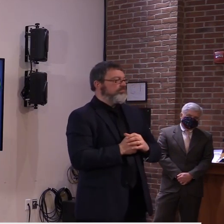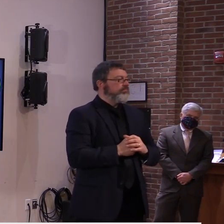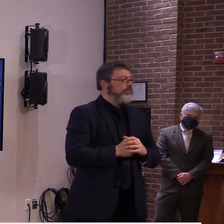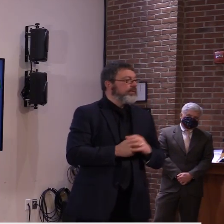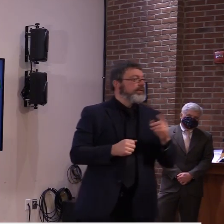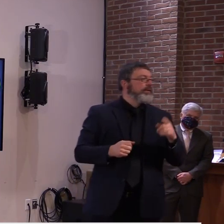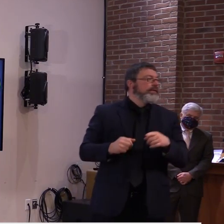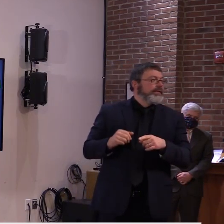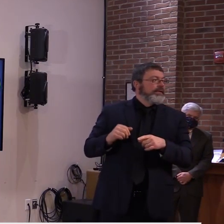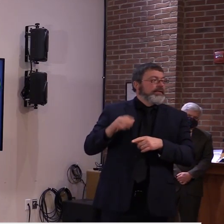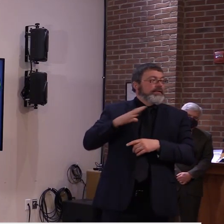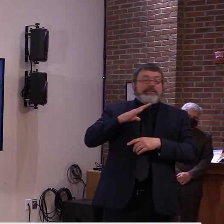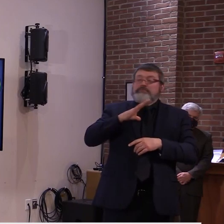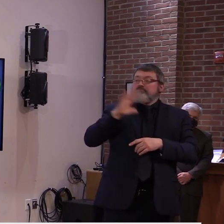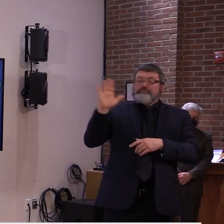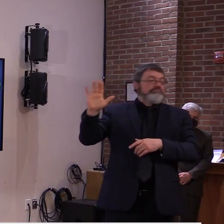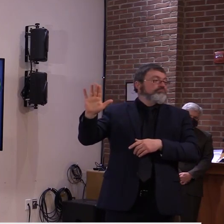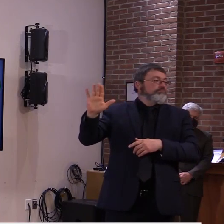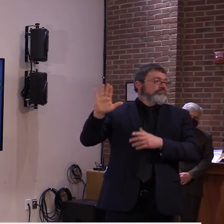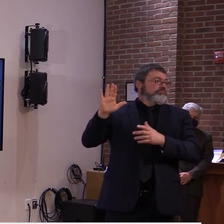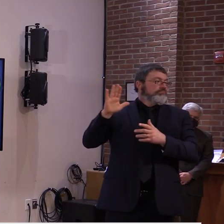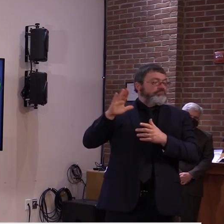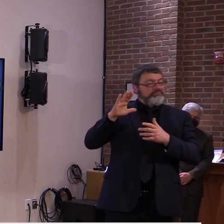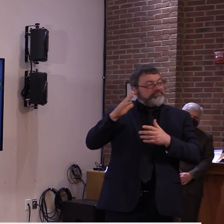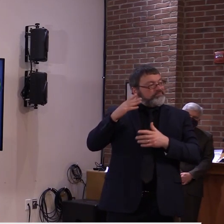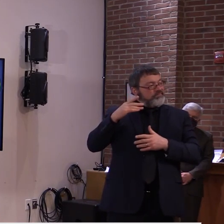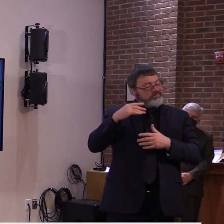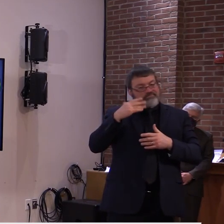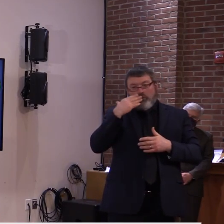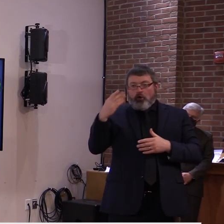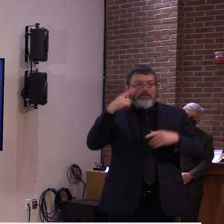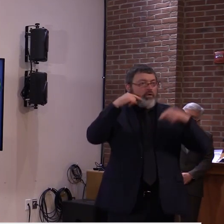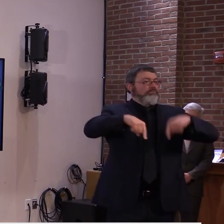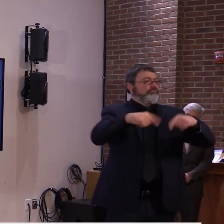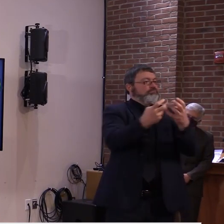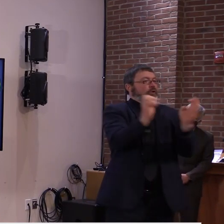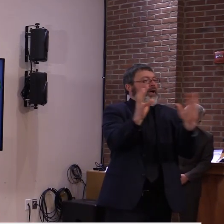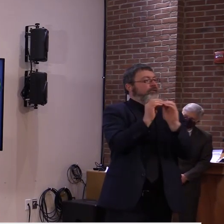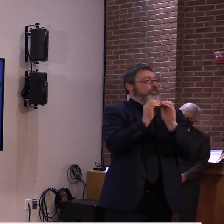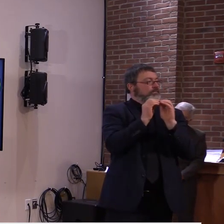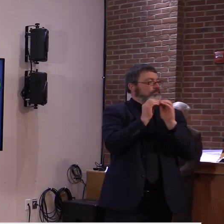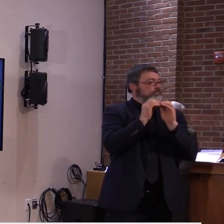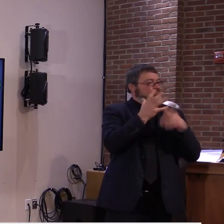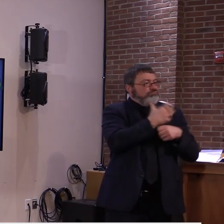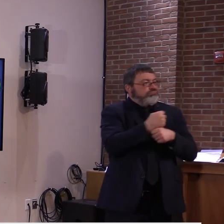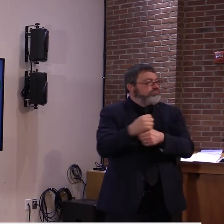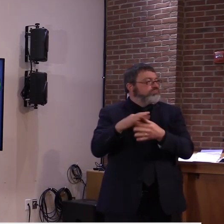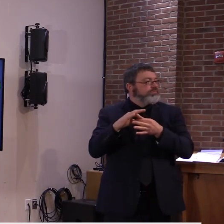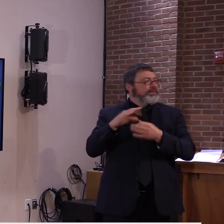that negativity that maybe was used for some of the information for the